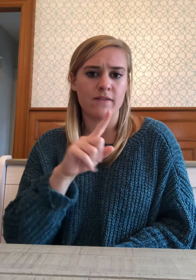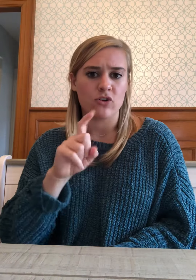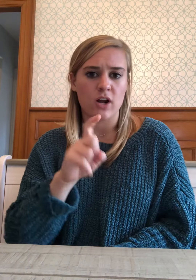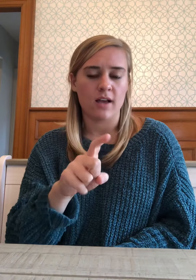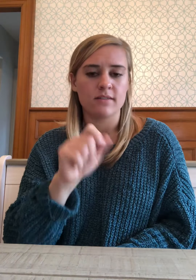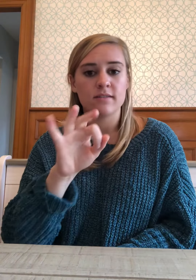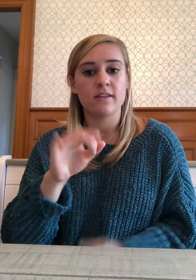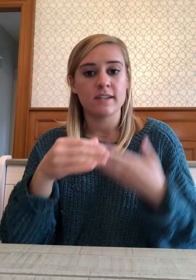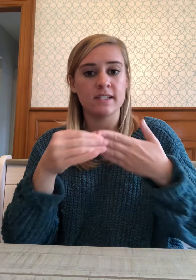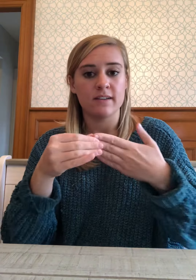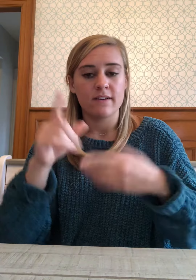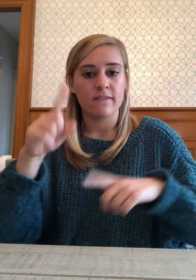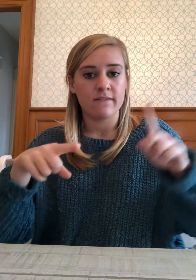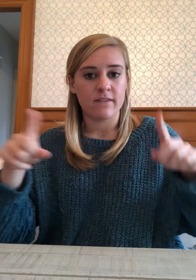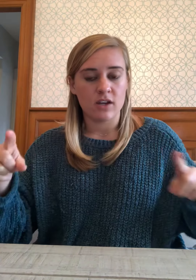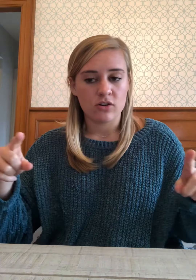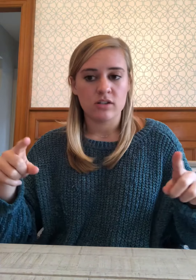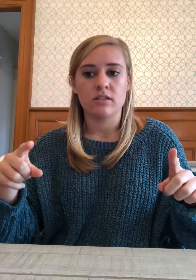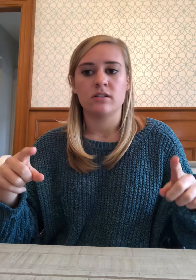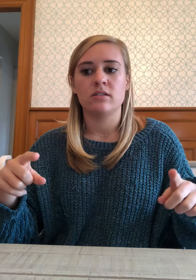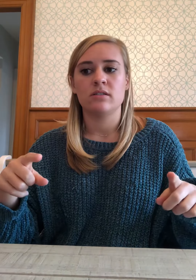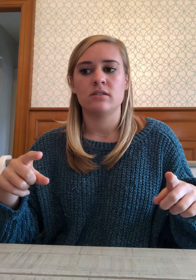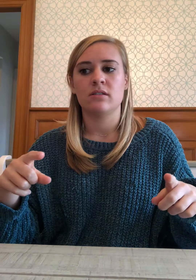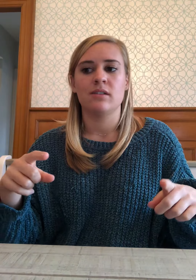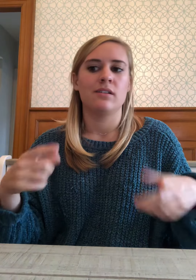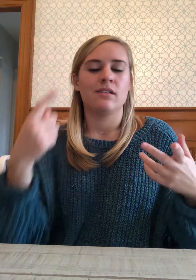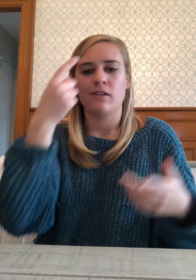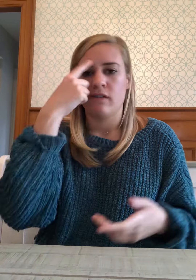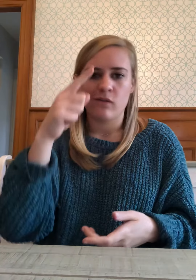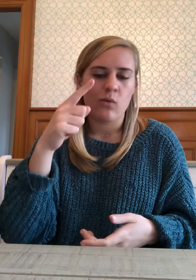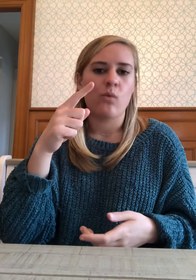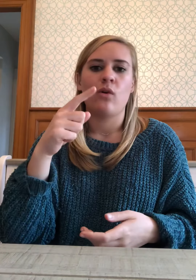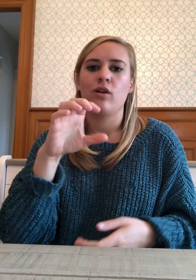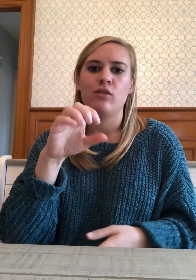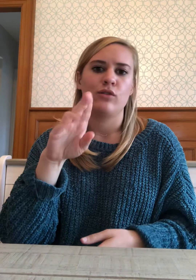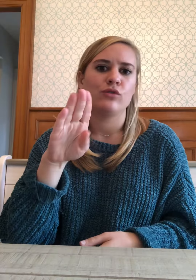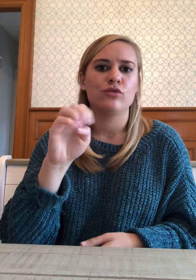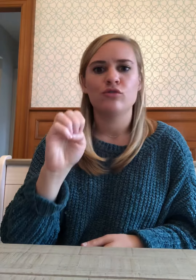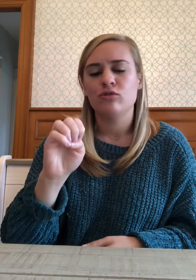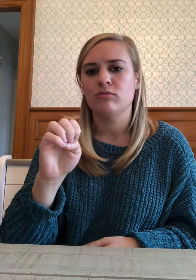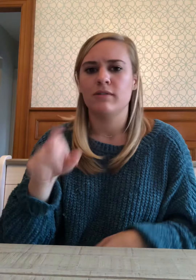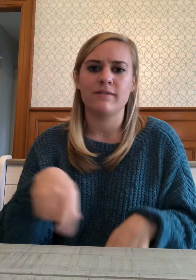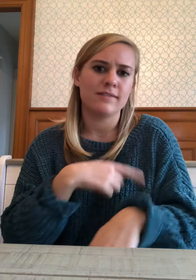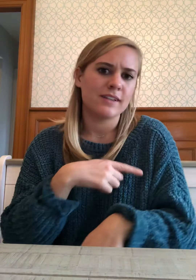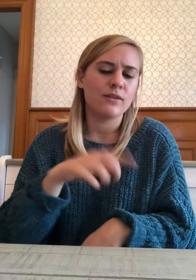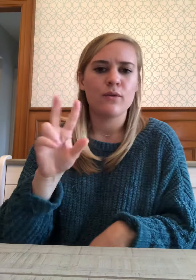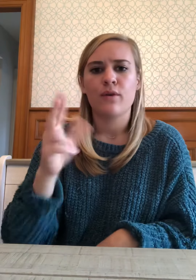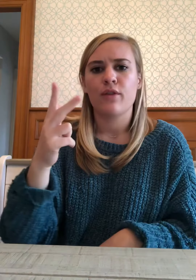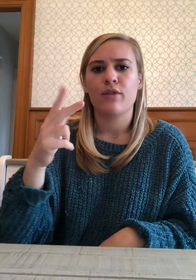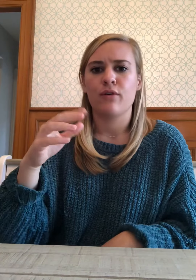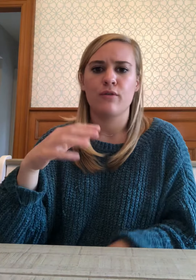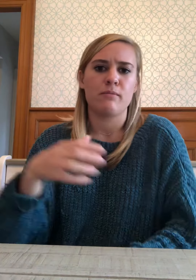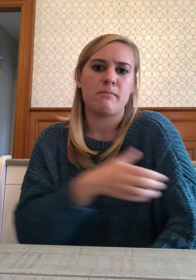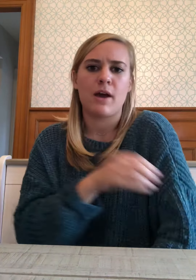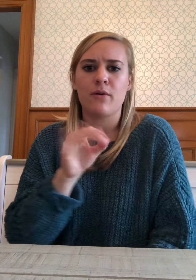varies inversely as the cube of length, or stiffness increases as a third power of diameter, but let's